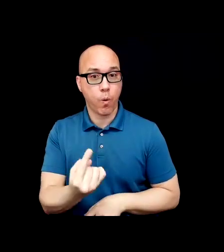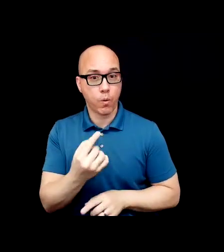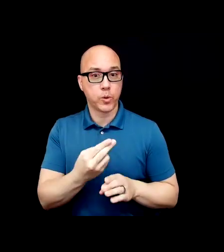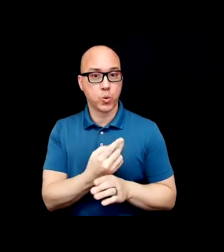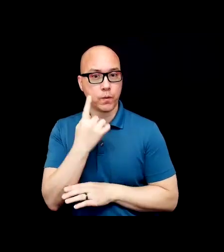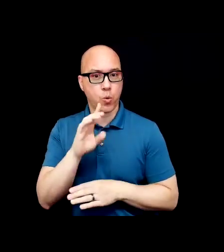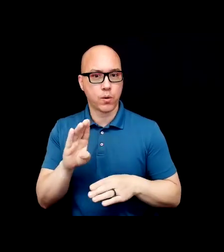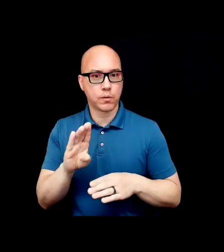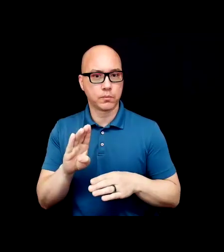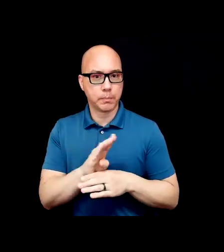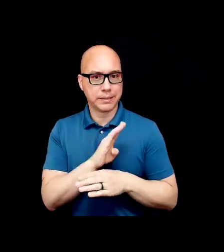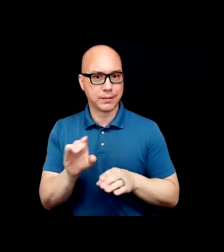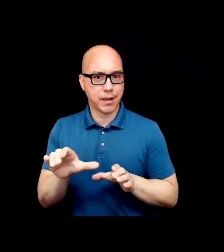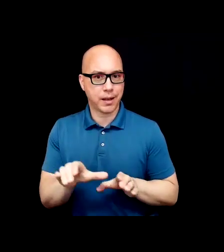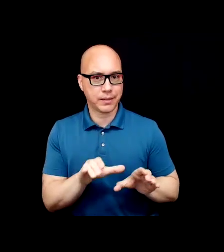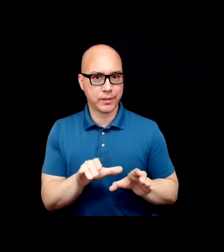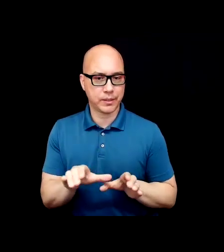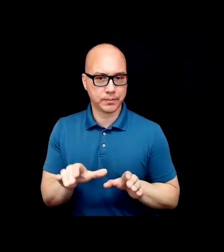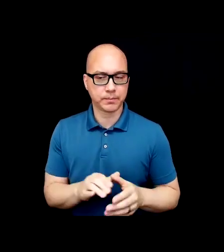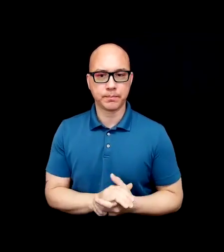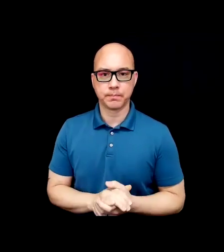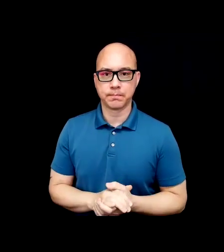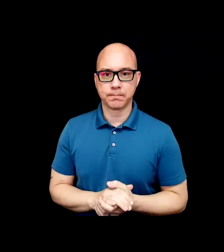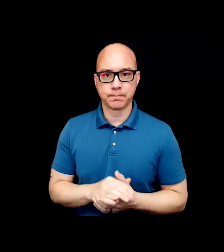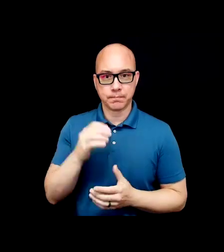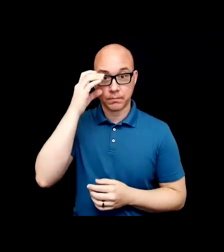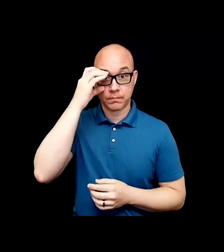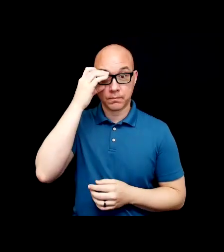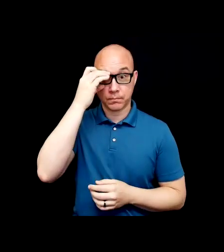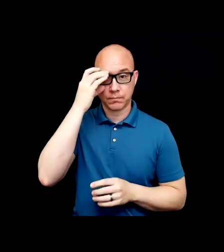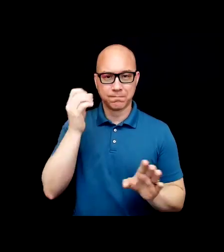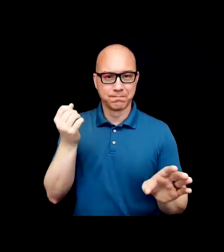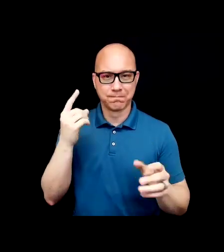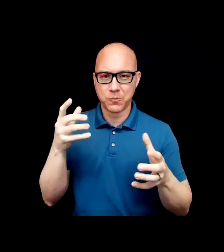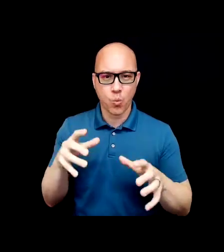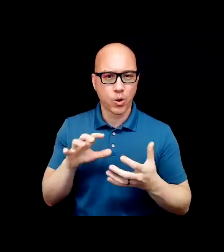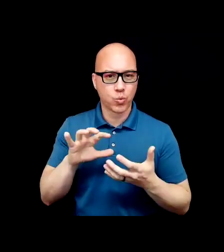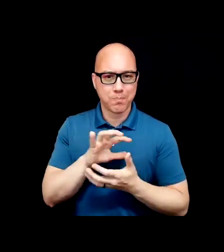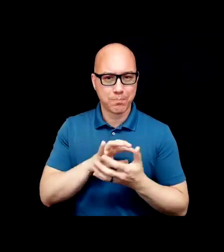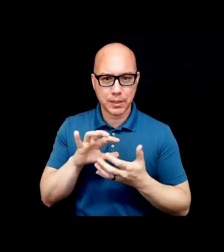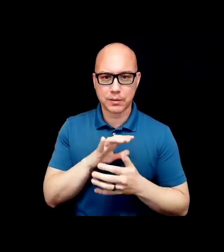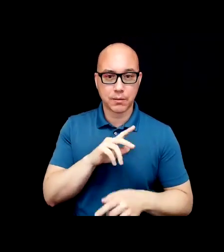business activity. Do not want to muddle personal and business accounts together.